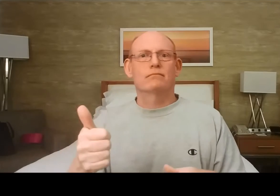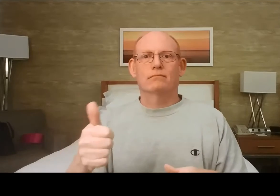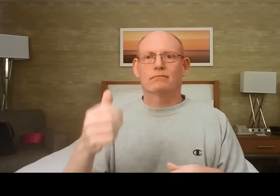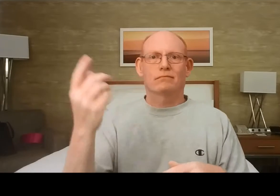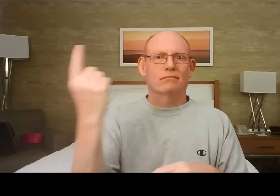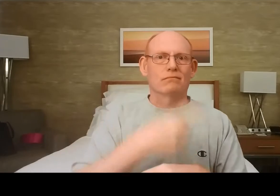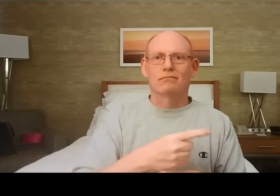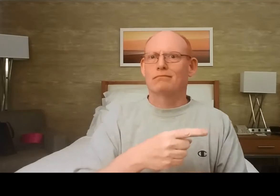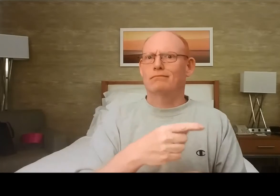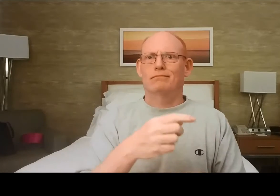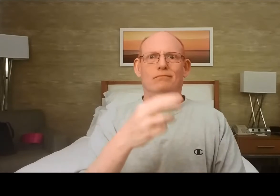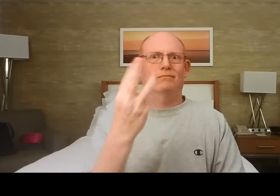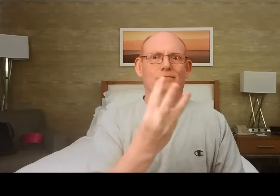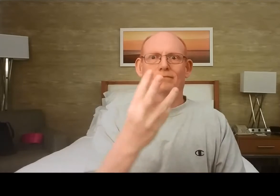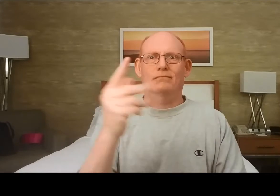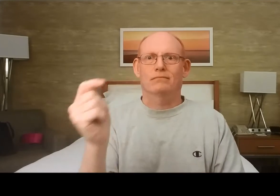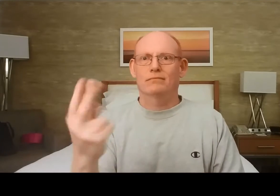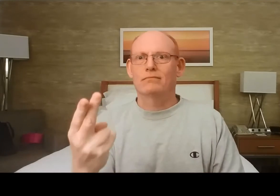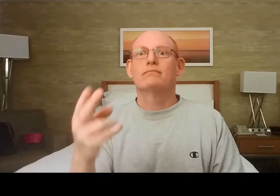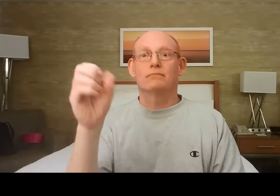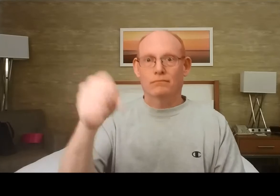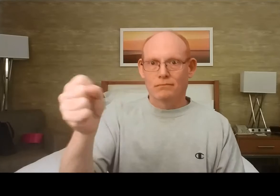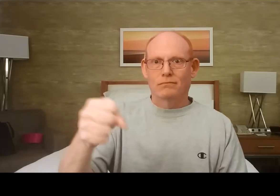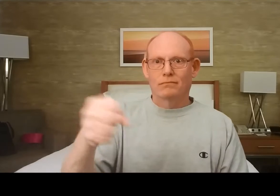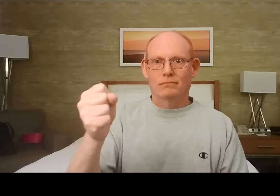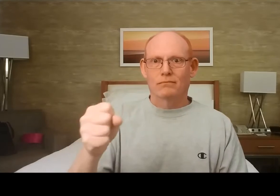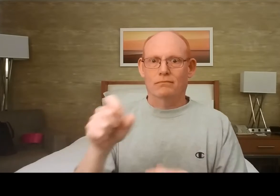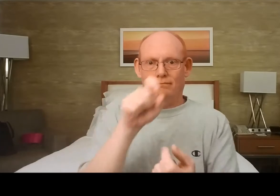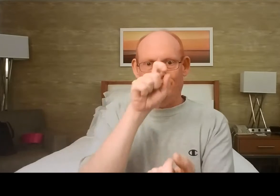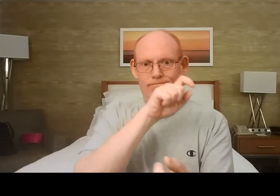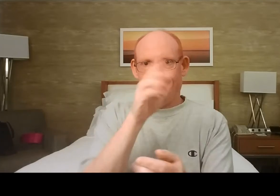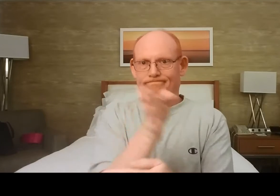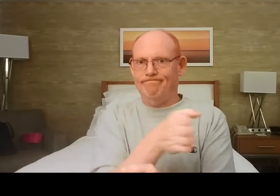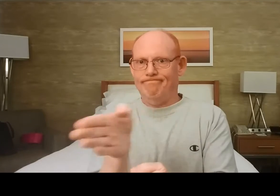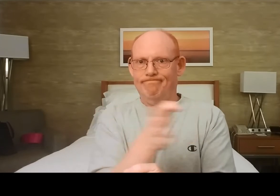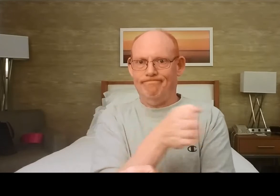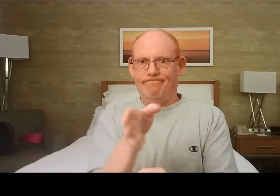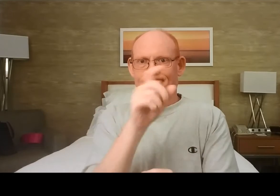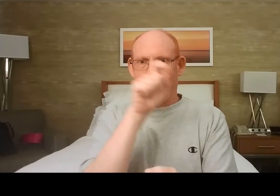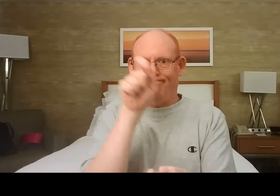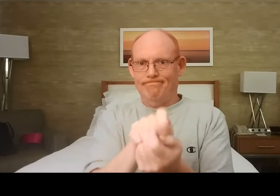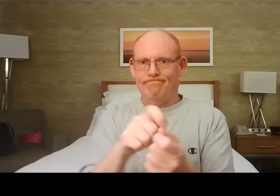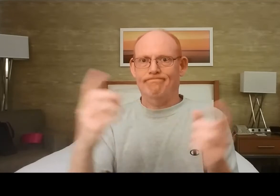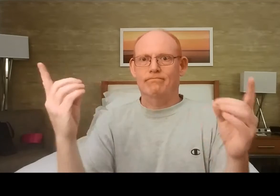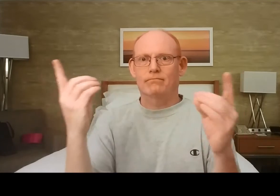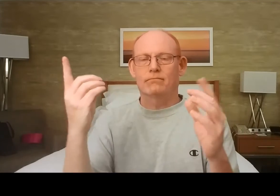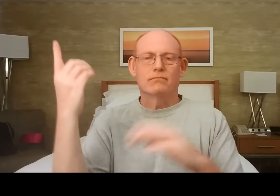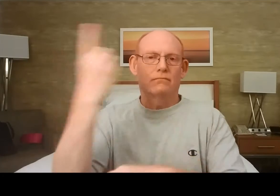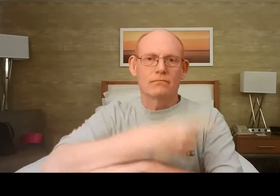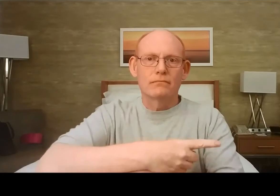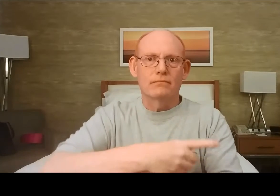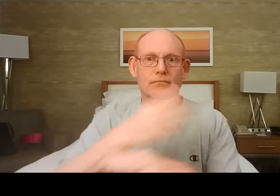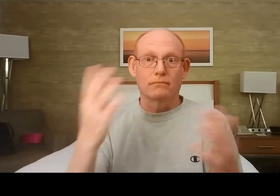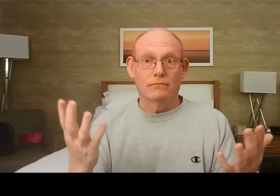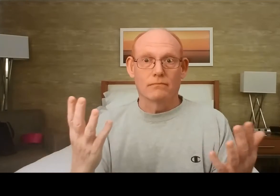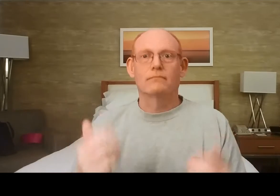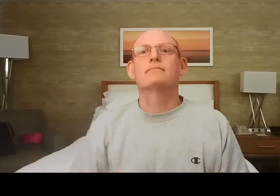too. Different times between those dates. When, where, I'll post that soon at my website. But it's